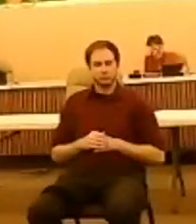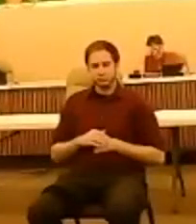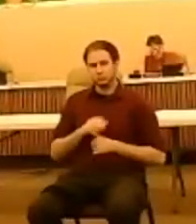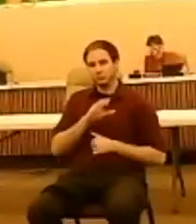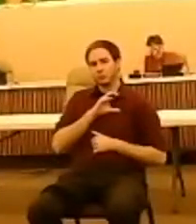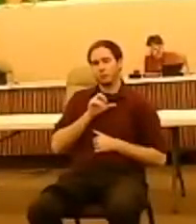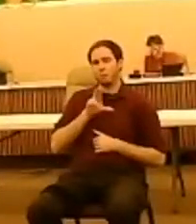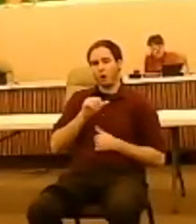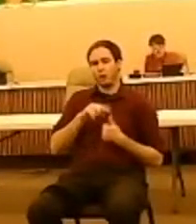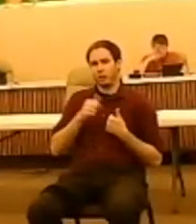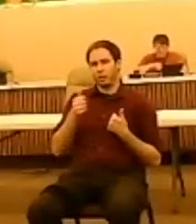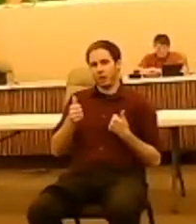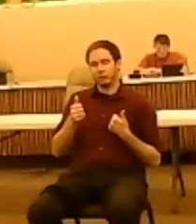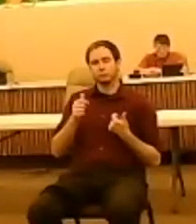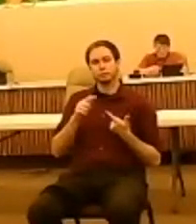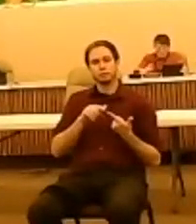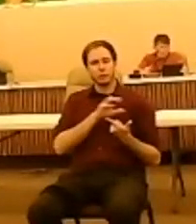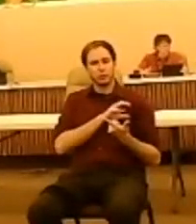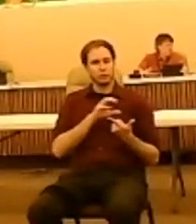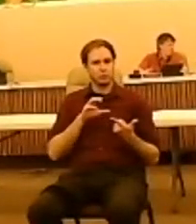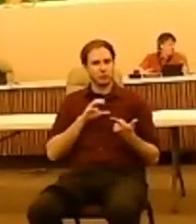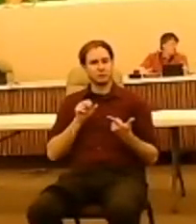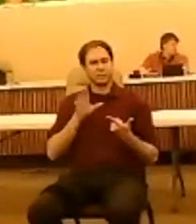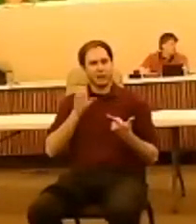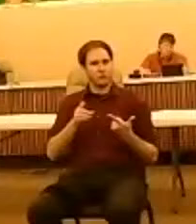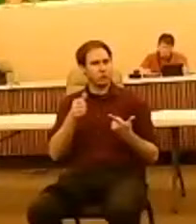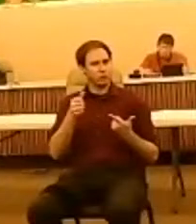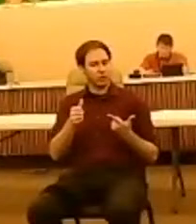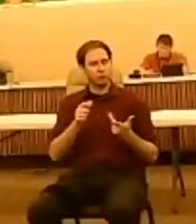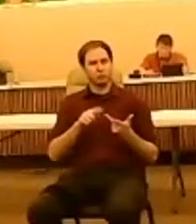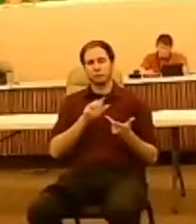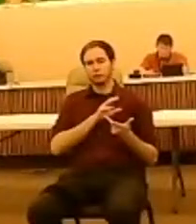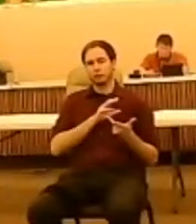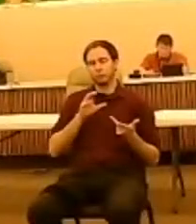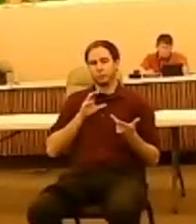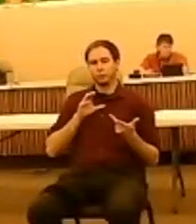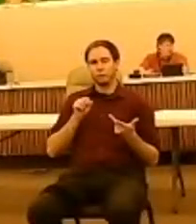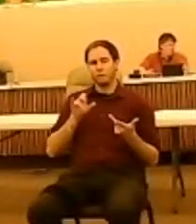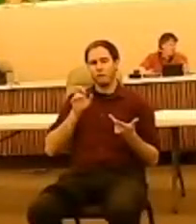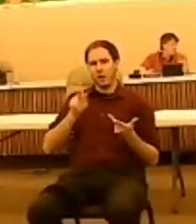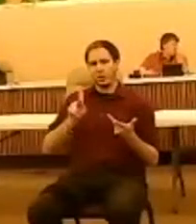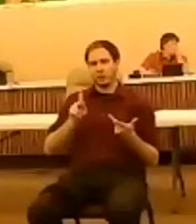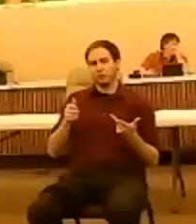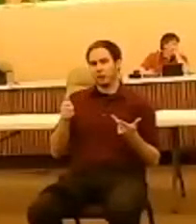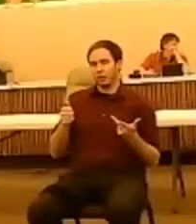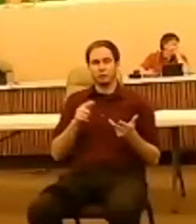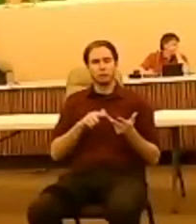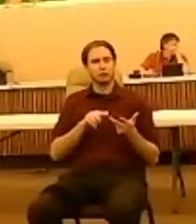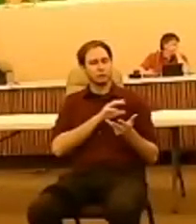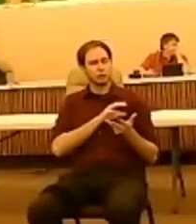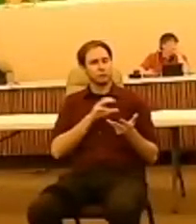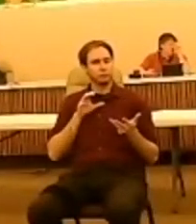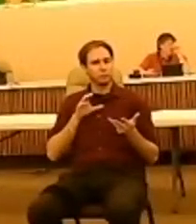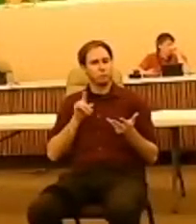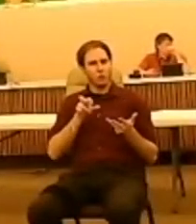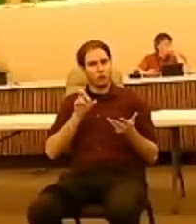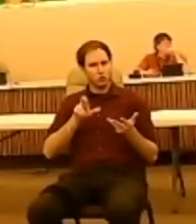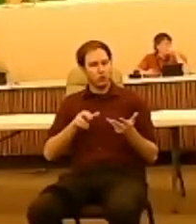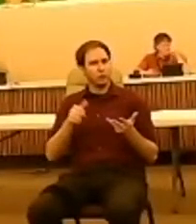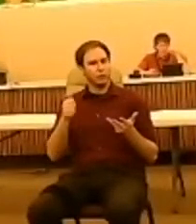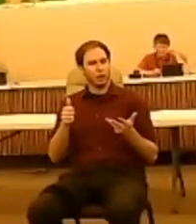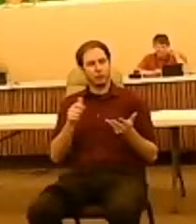Councilmember Barley, Aye. Councilmember Stafford. Councilmember Safranek, Aye. Councilmember